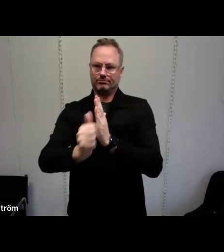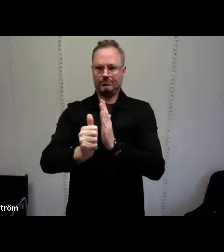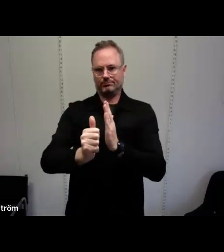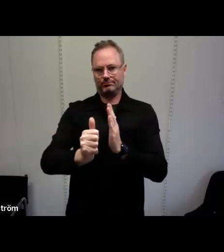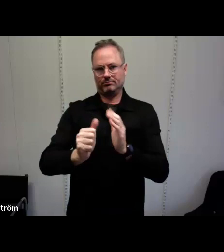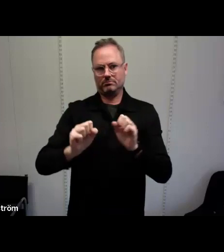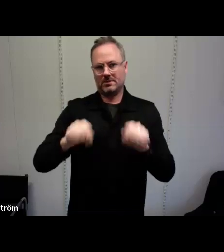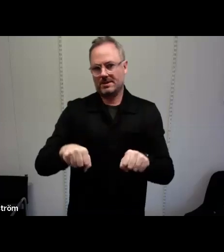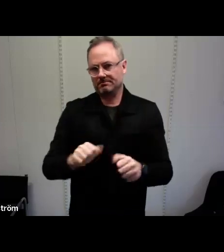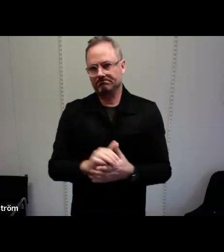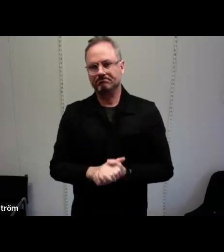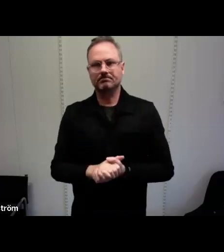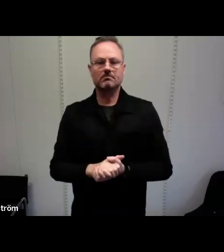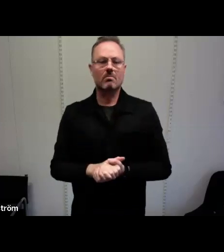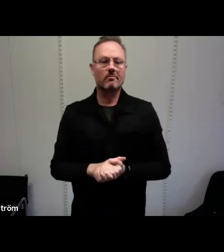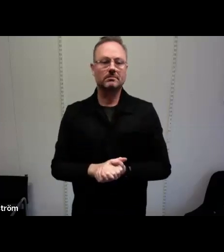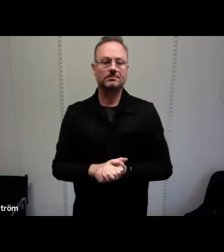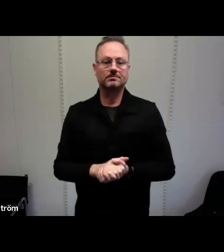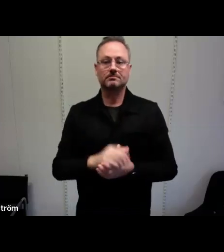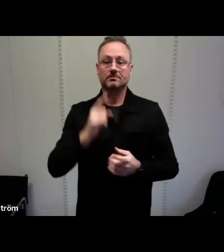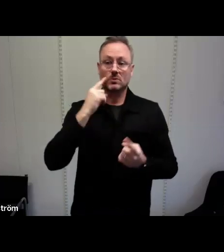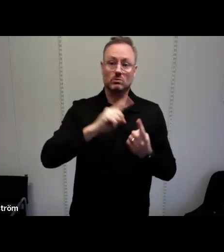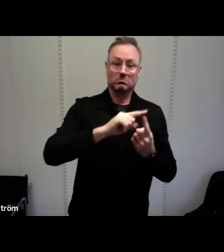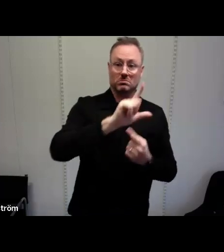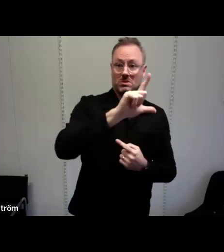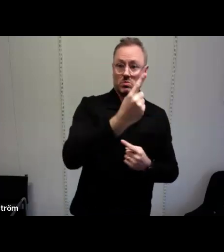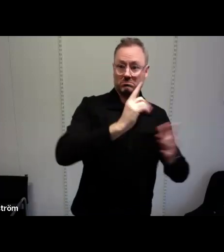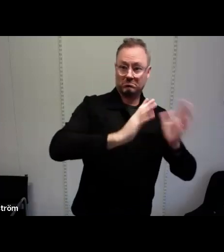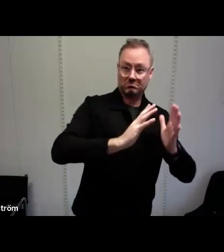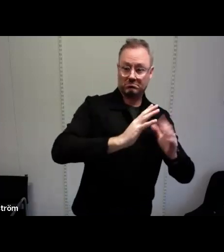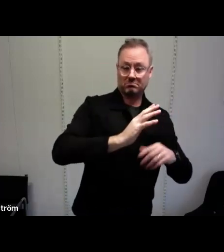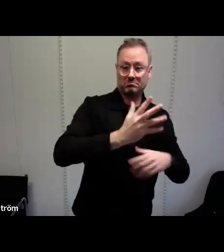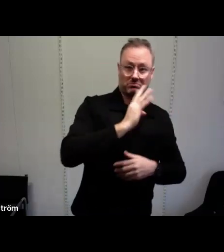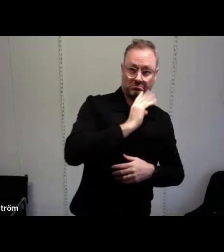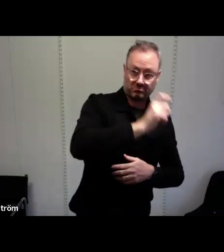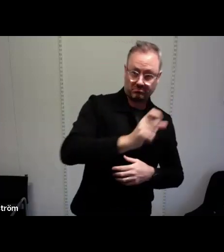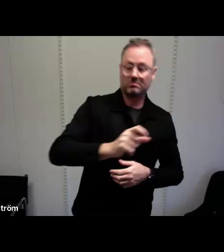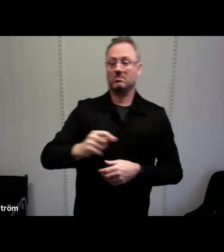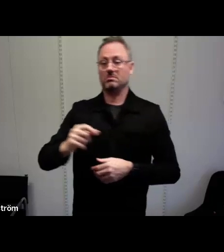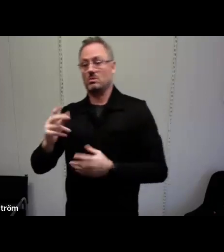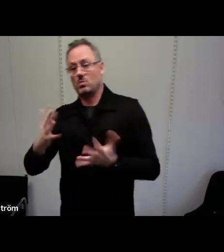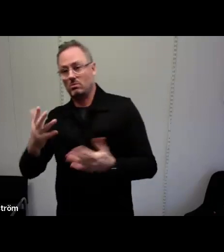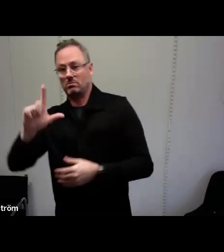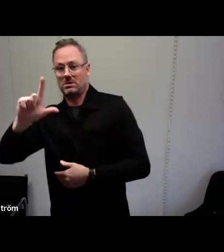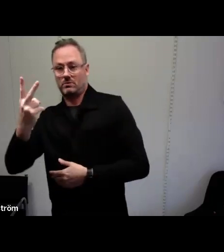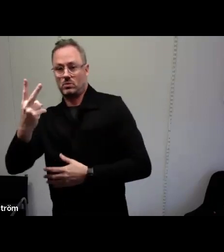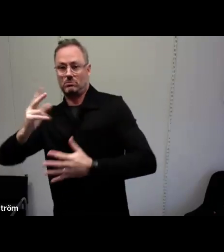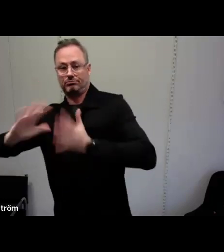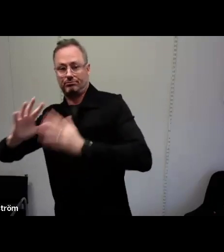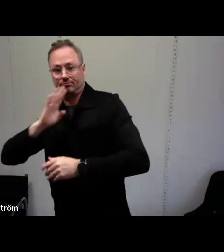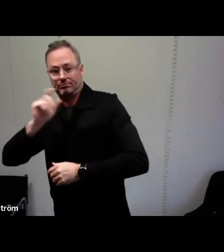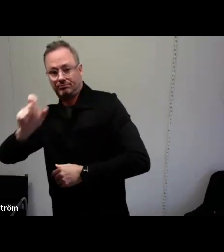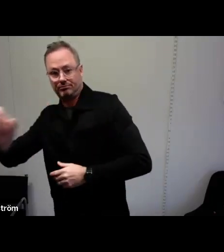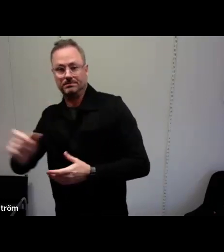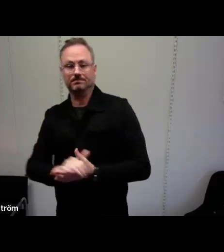as receptive, and just being able to assess somebody's language skills. So we're looking at L1 users, and